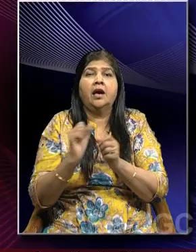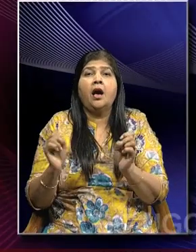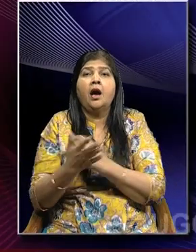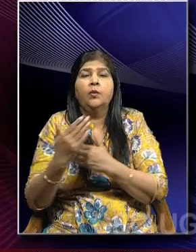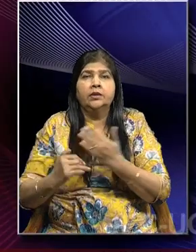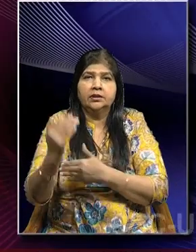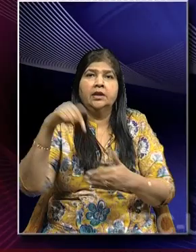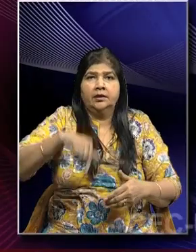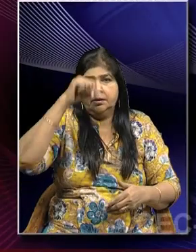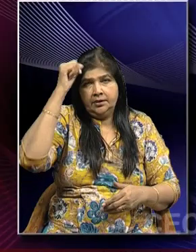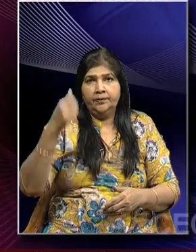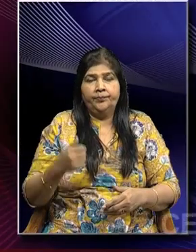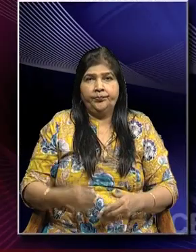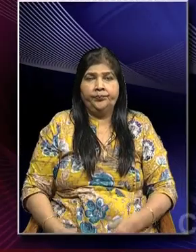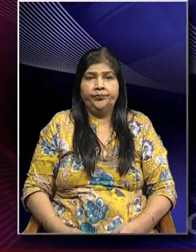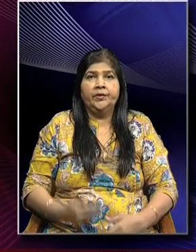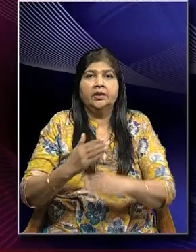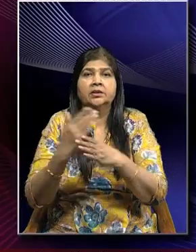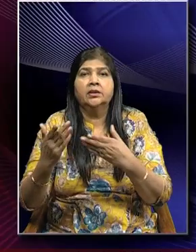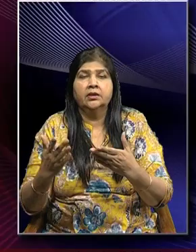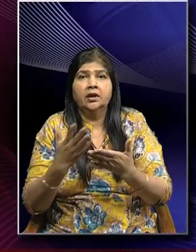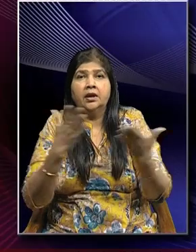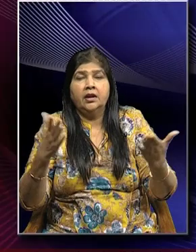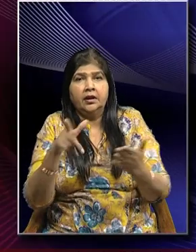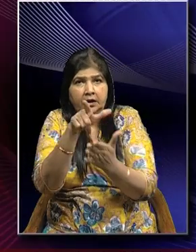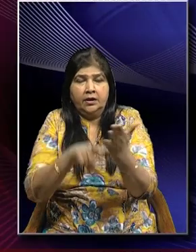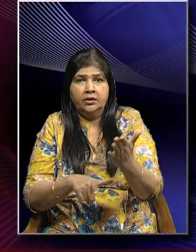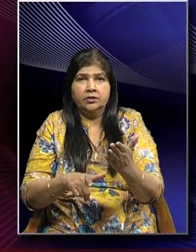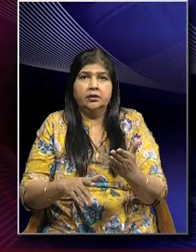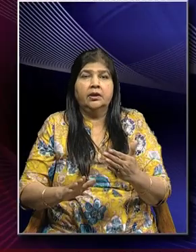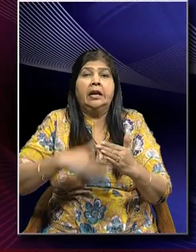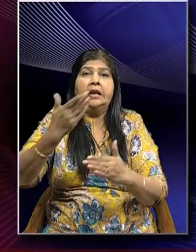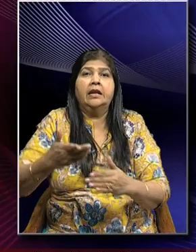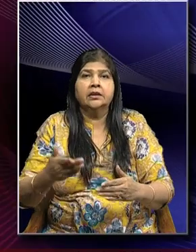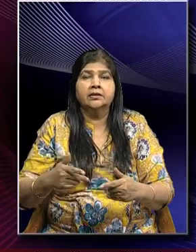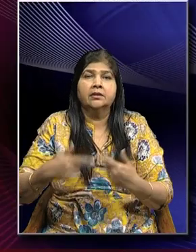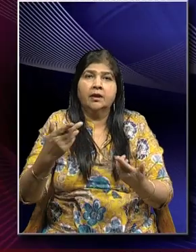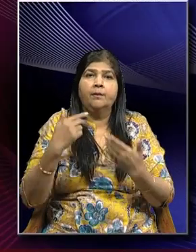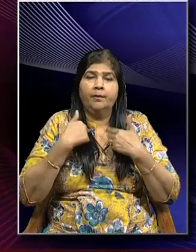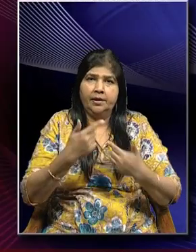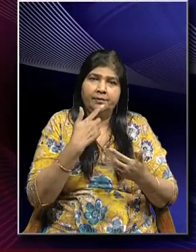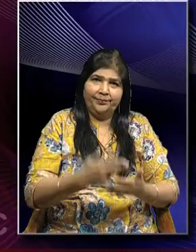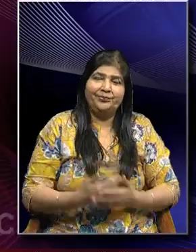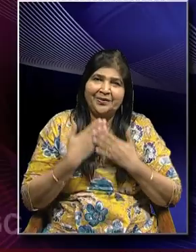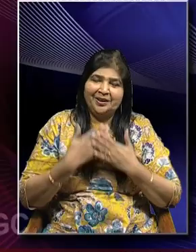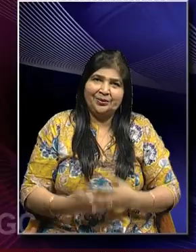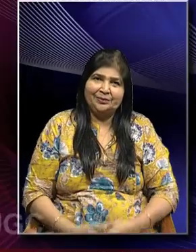implemented in India. I would be sharing with you the greater details of it in the next lecture of mine. Thank you so much.